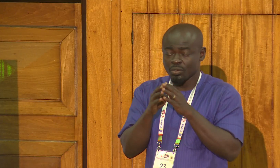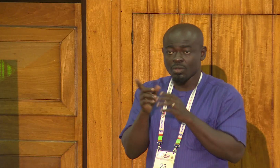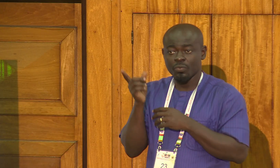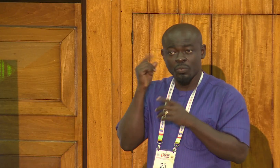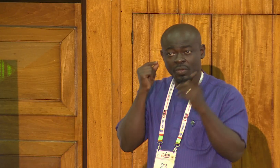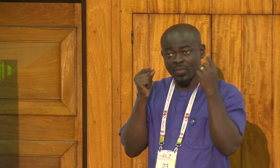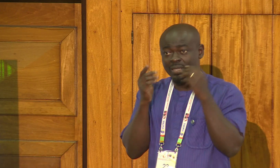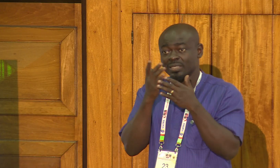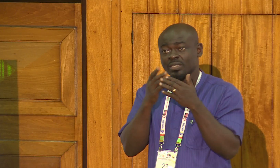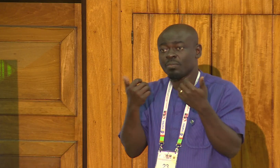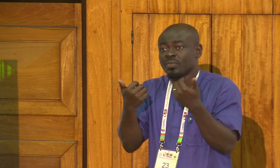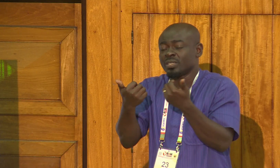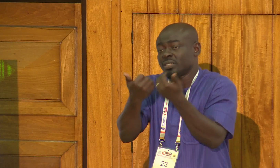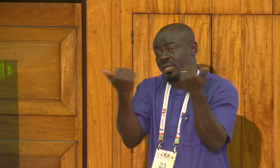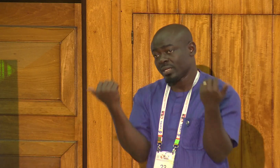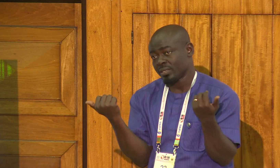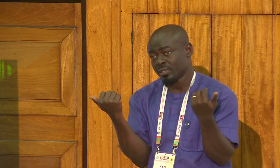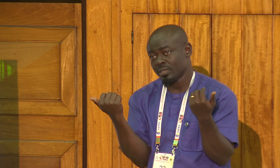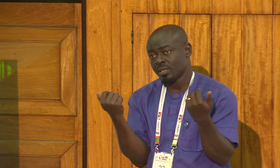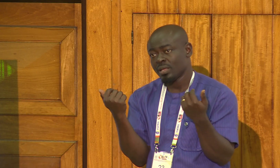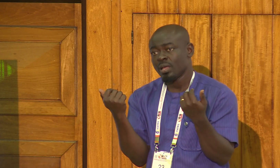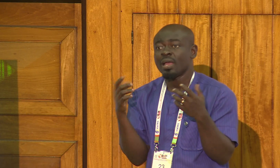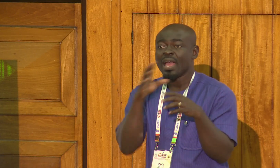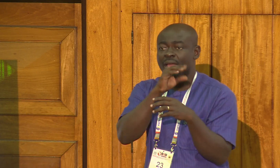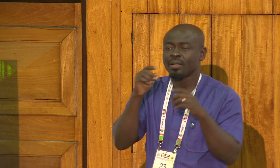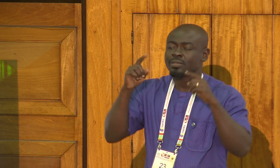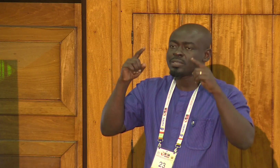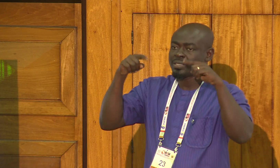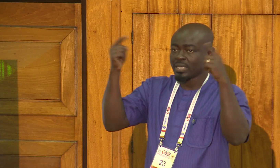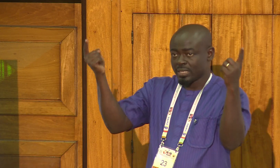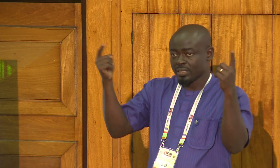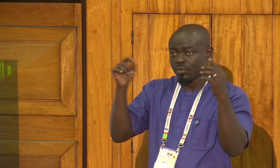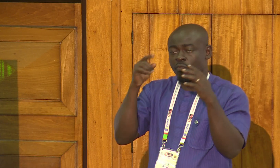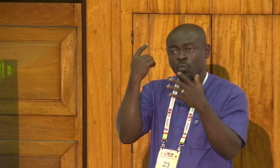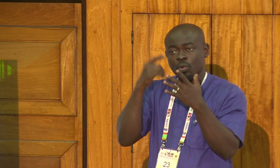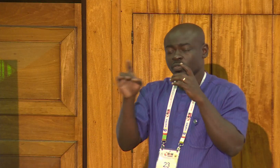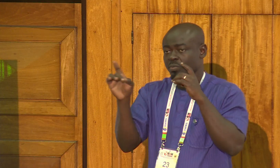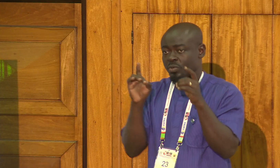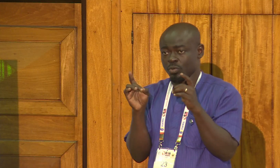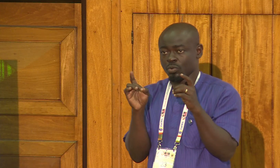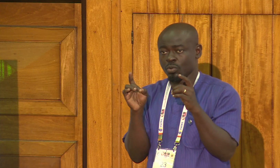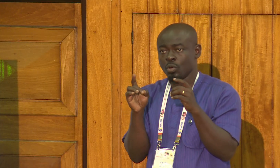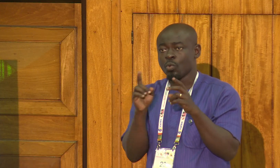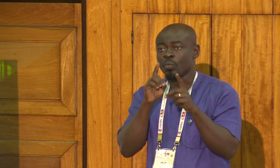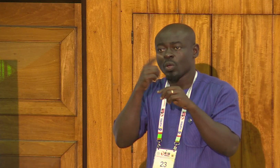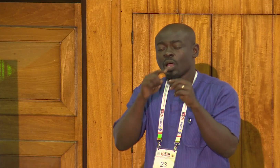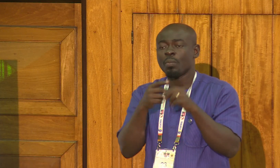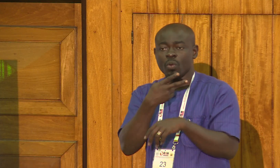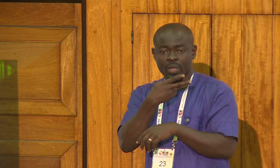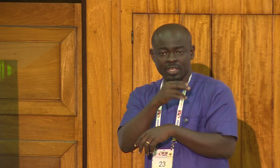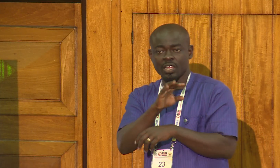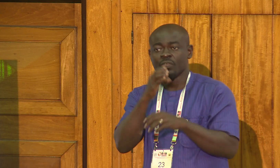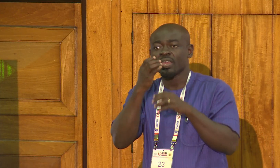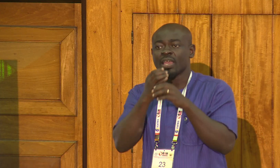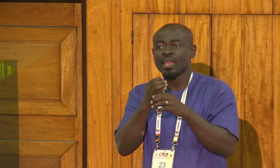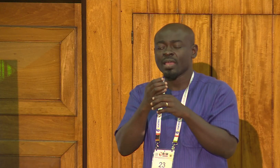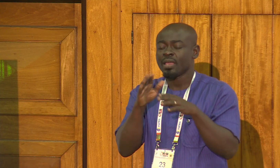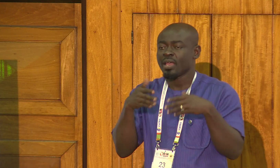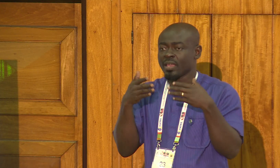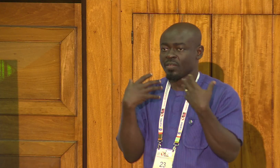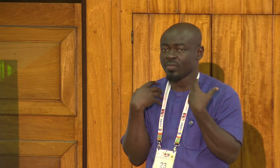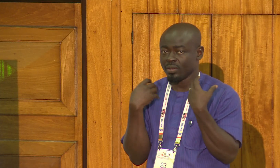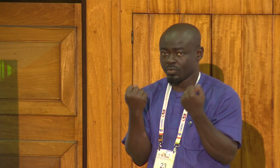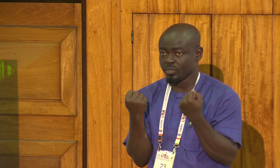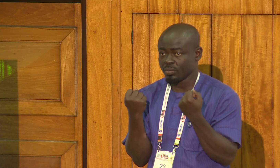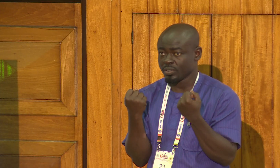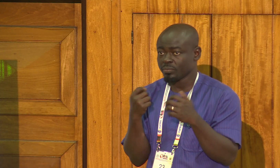some of the challenges, but a lot of successes of what we've been able to do when it comes to HIV care and treatment. And what we've